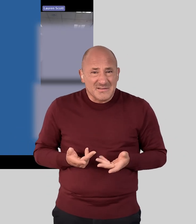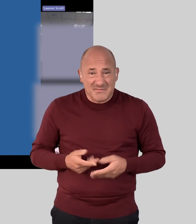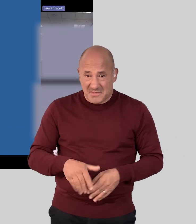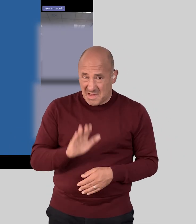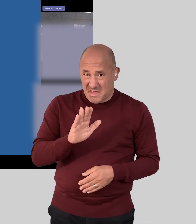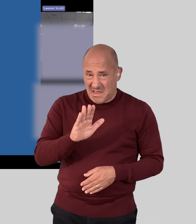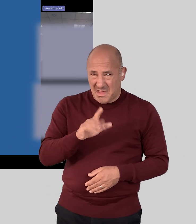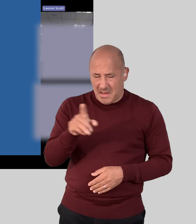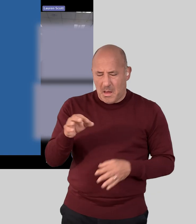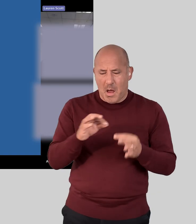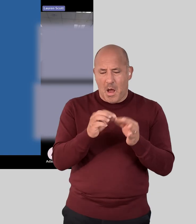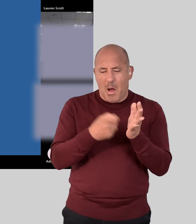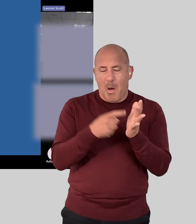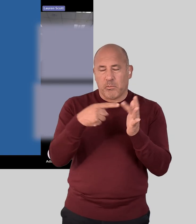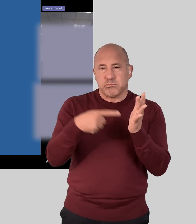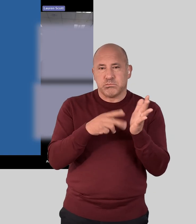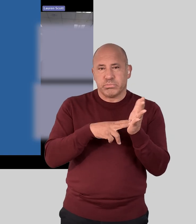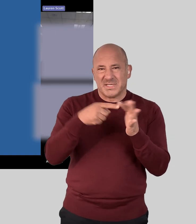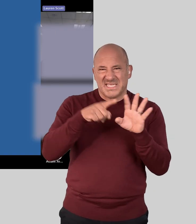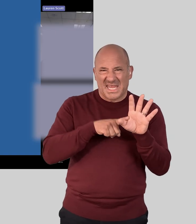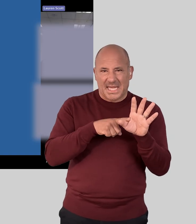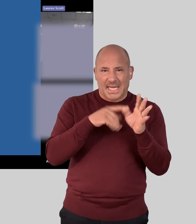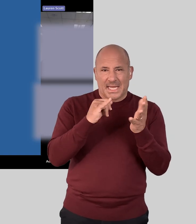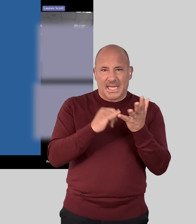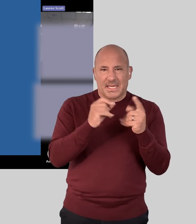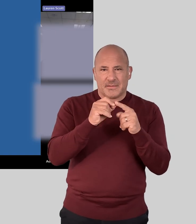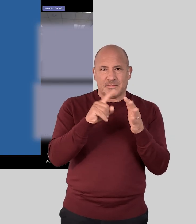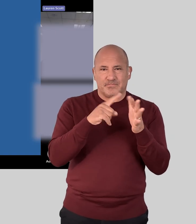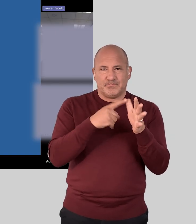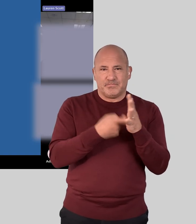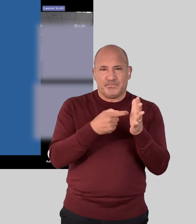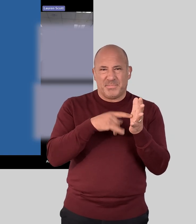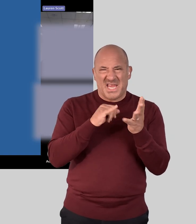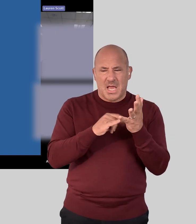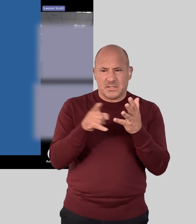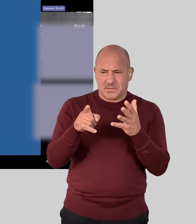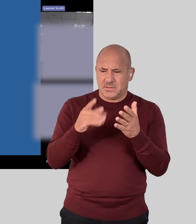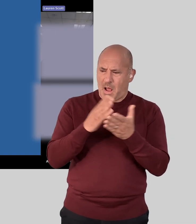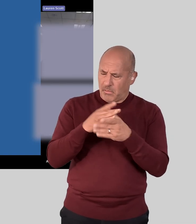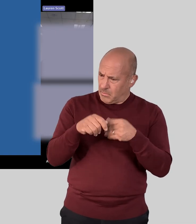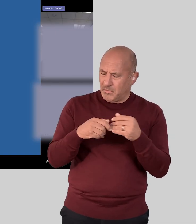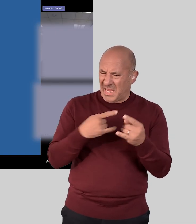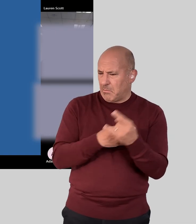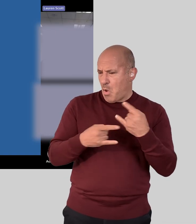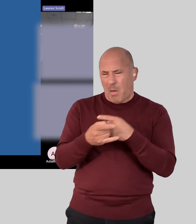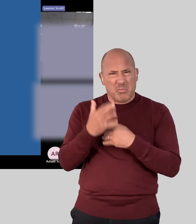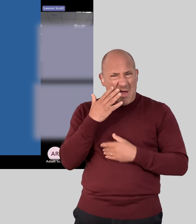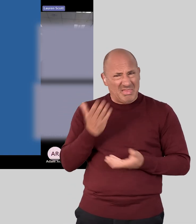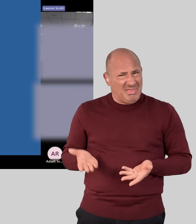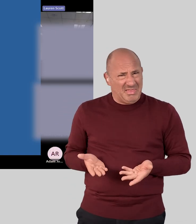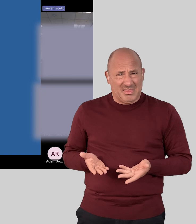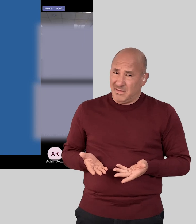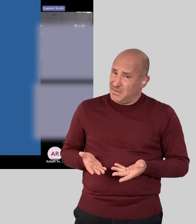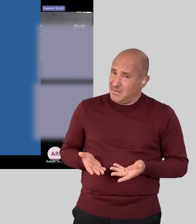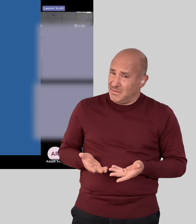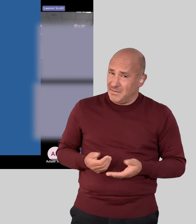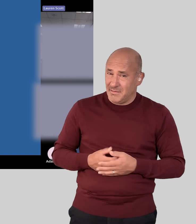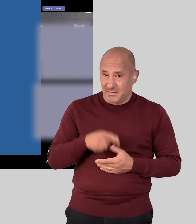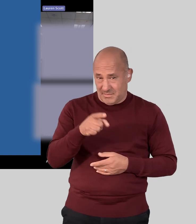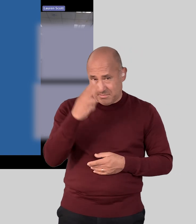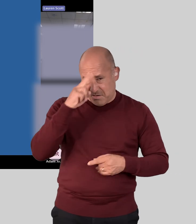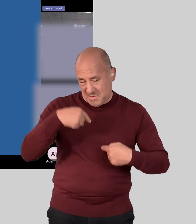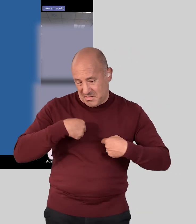are you choreographing? Let me just say this. When did Britney Spears become hip hop?